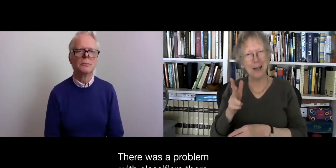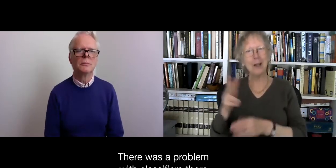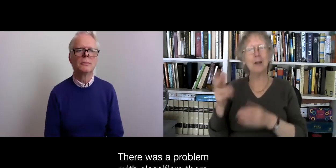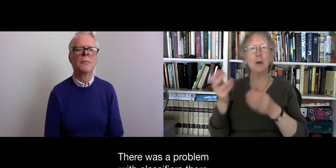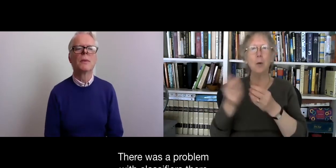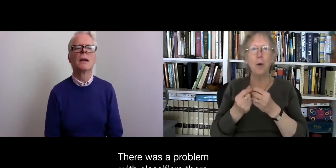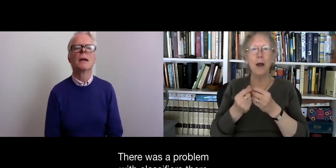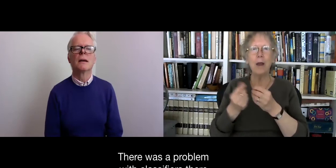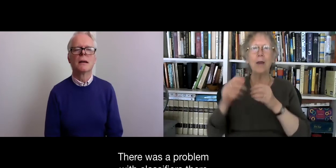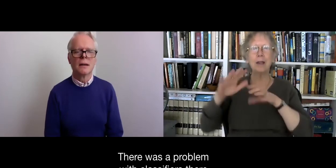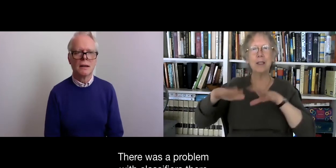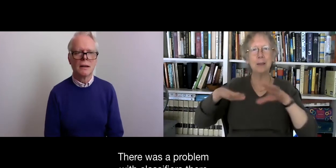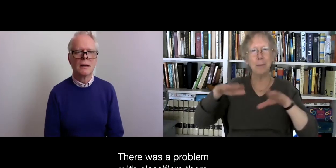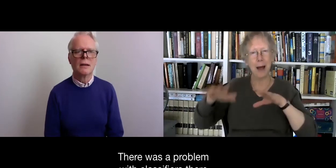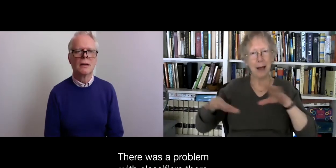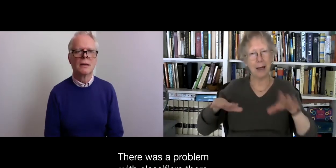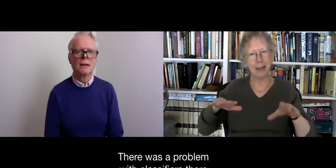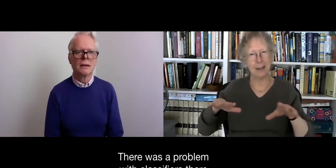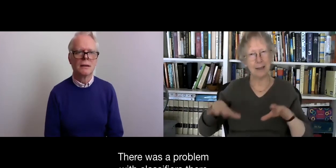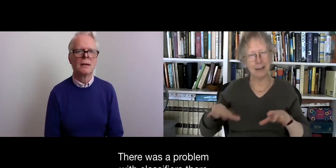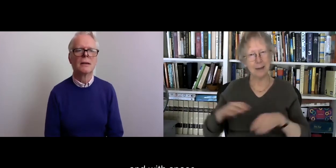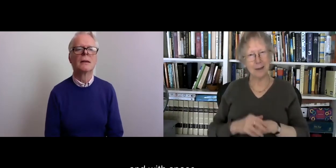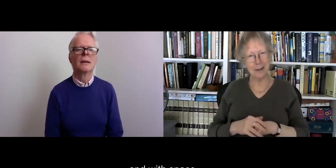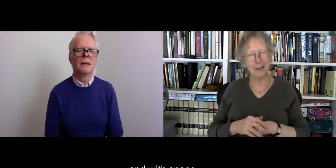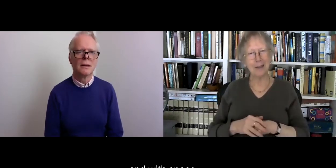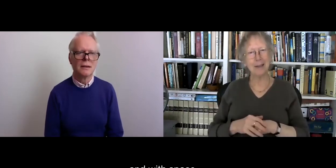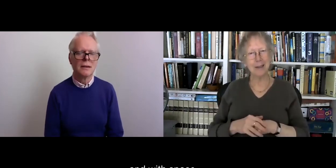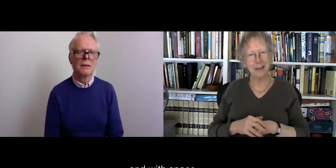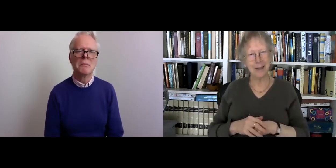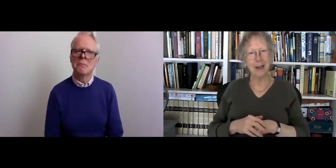So there was a problem with classifiers there and with space.